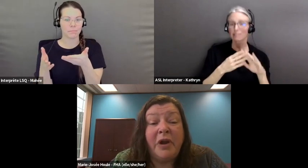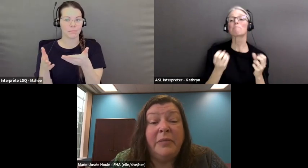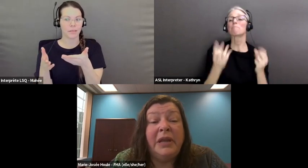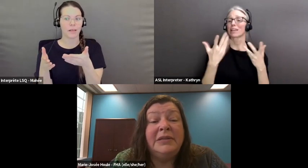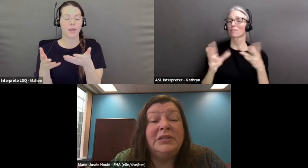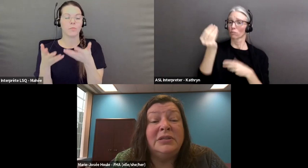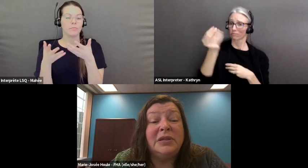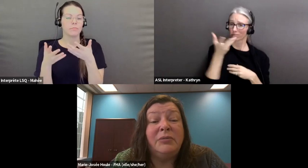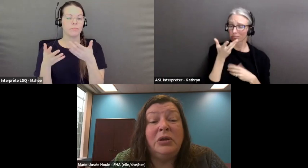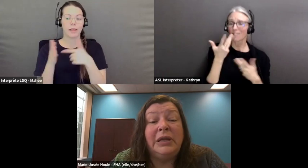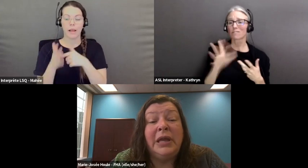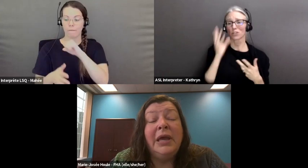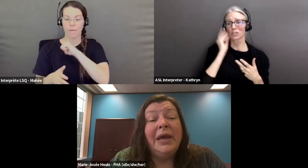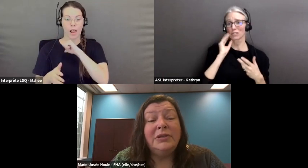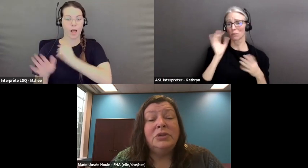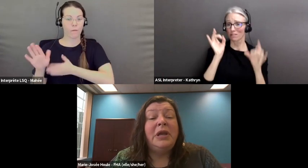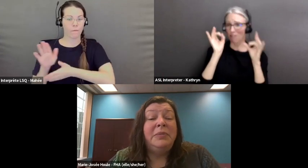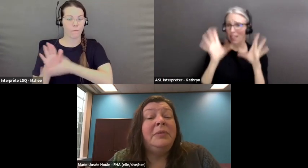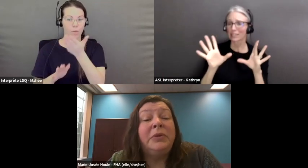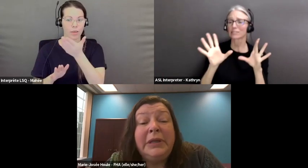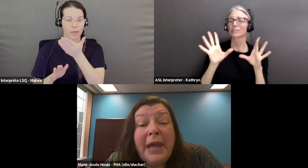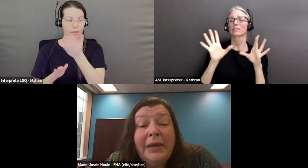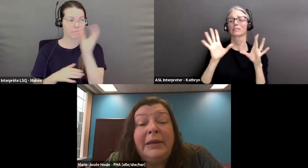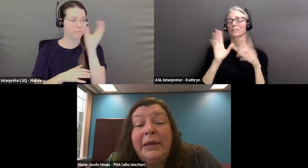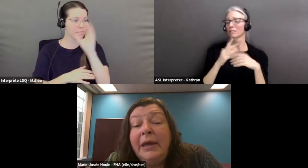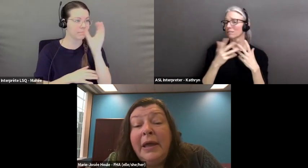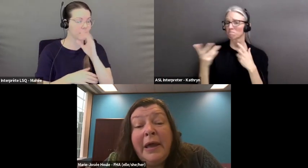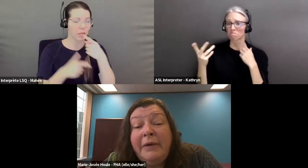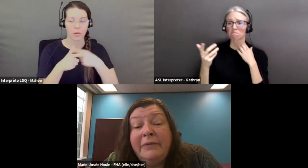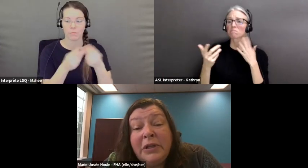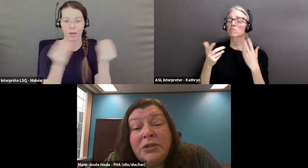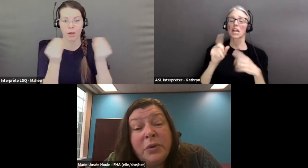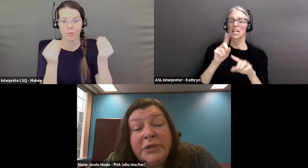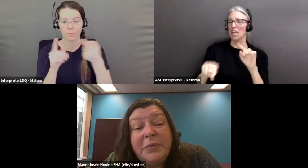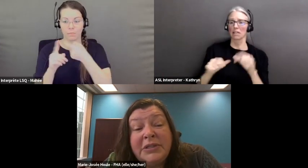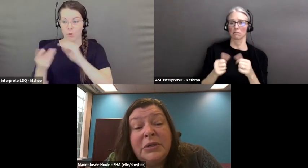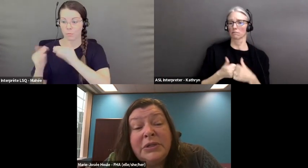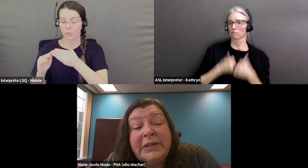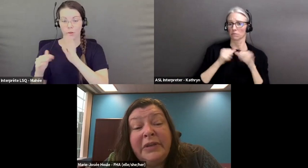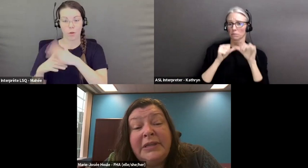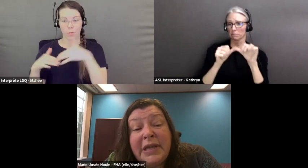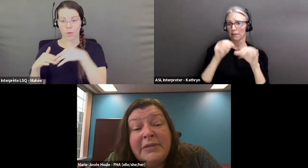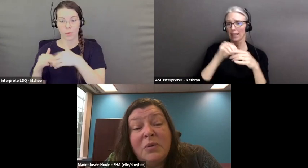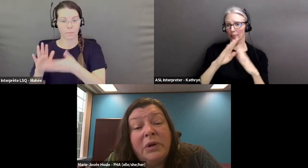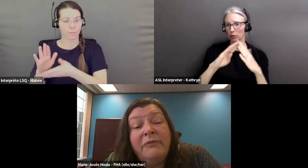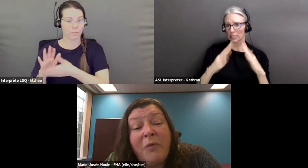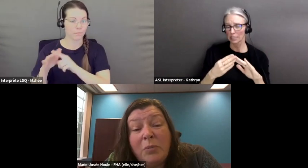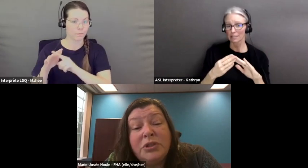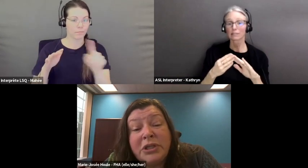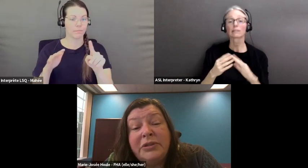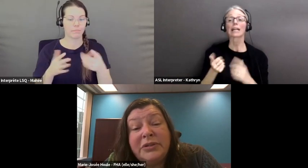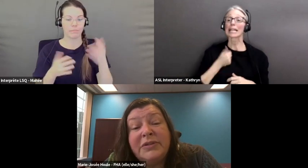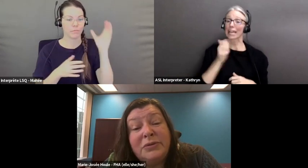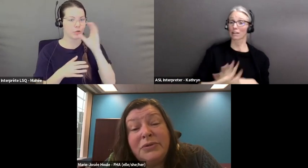they're from an Indigenous community. And too many people in Canada have little choice but to turn to living in tents or